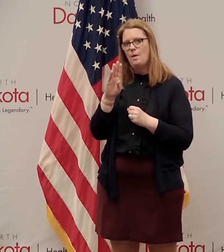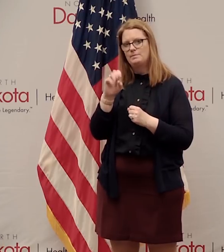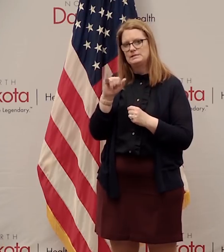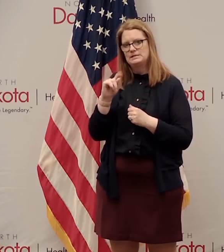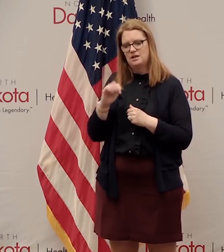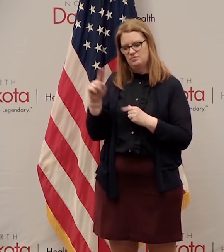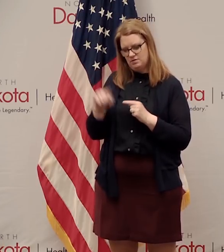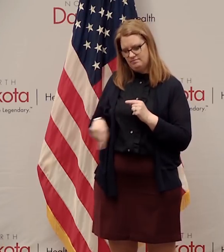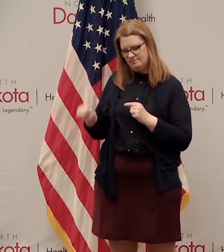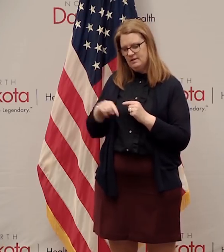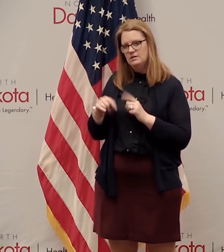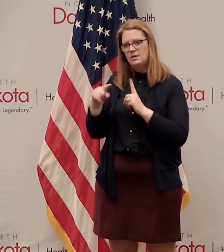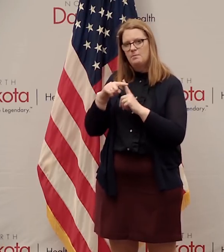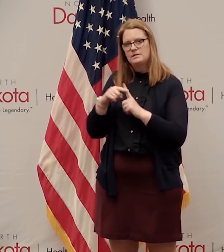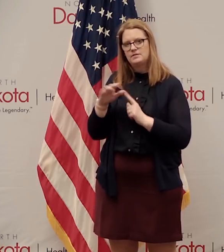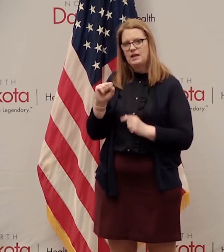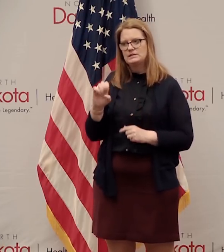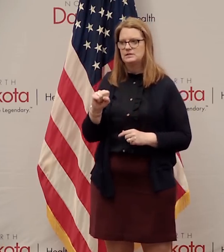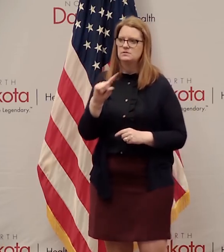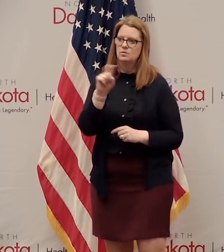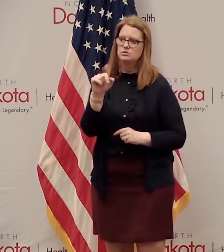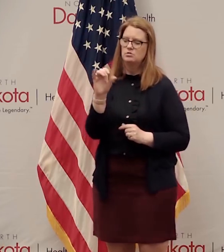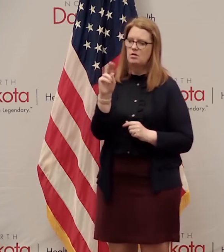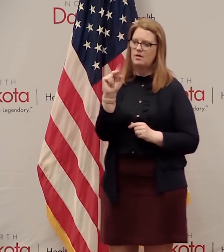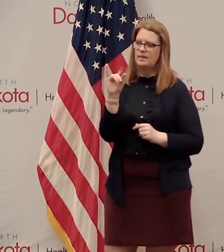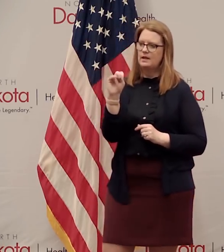Mike. Question online?